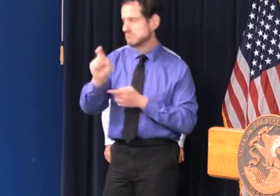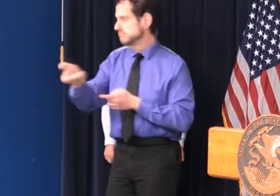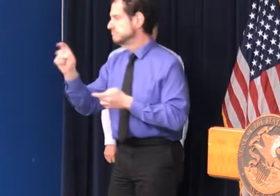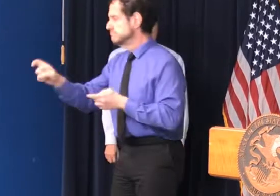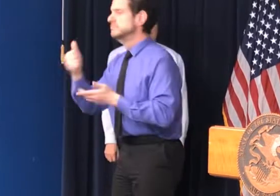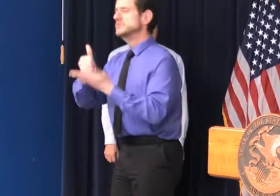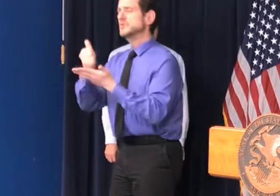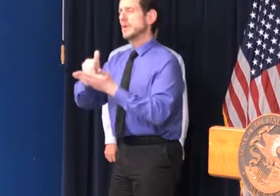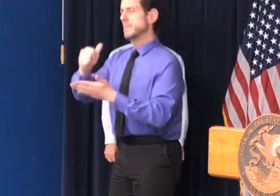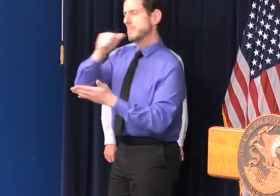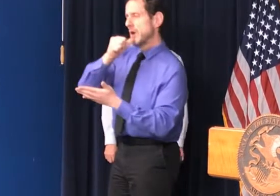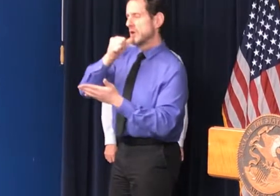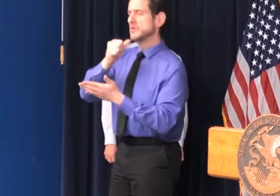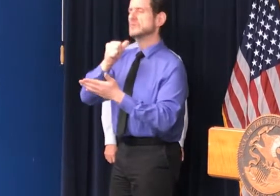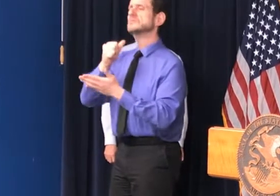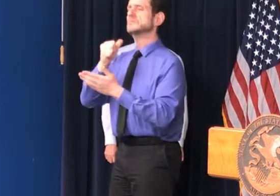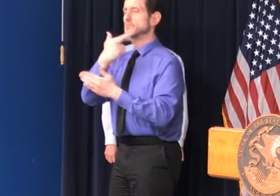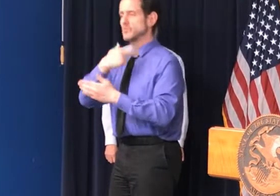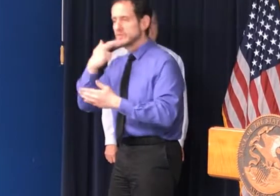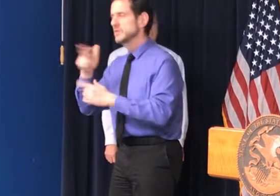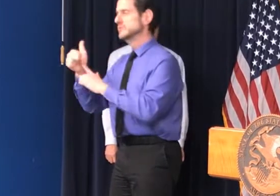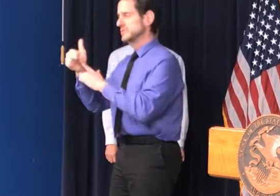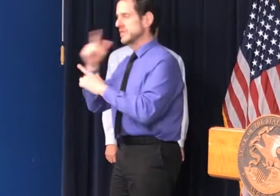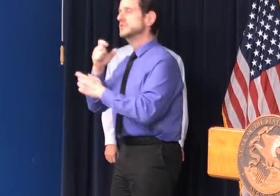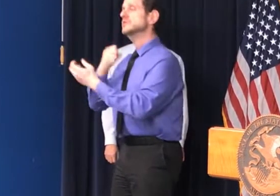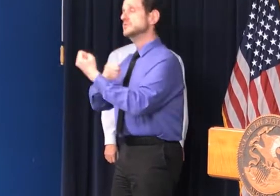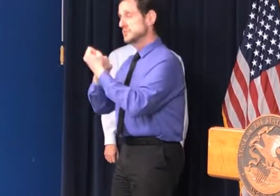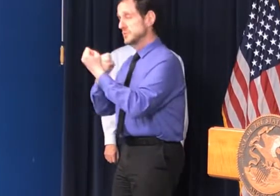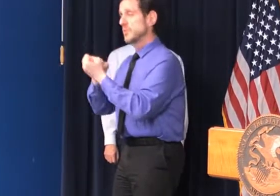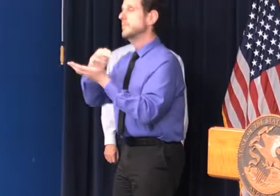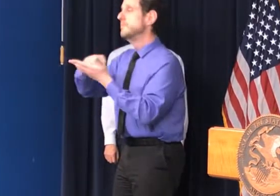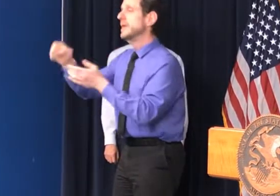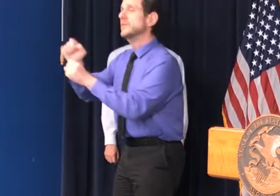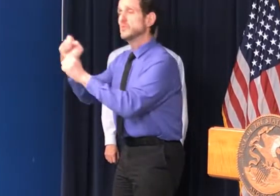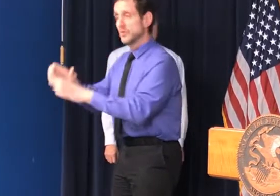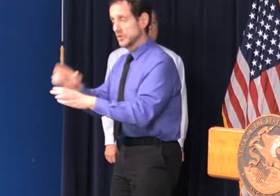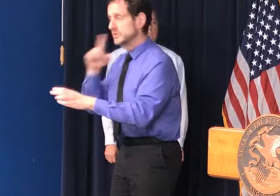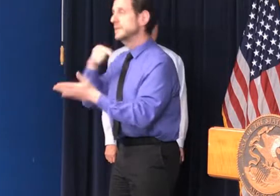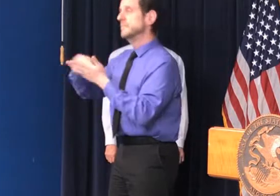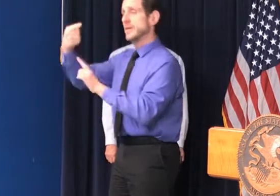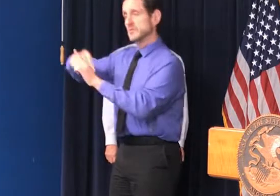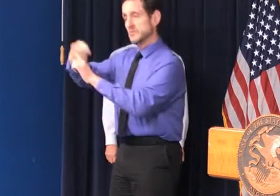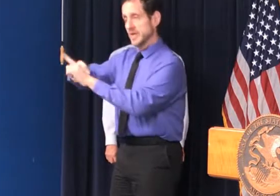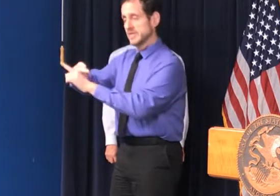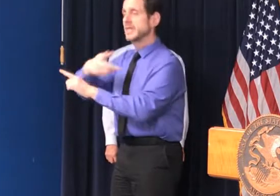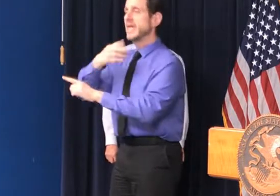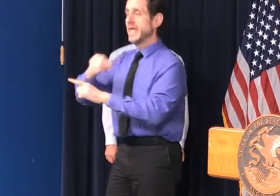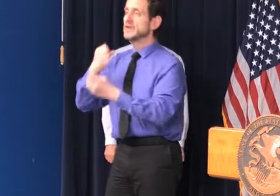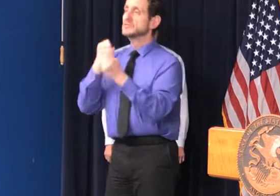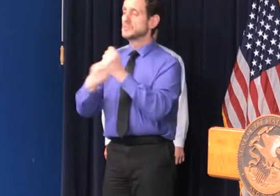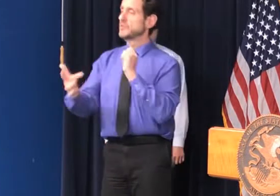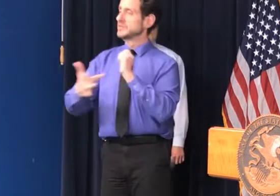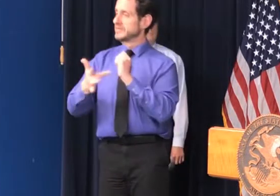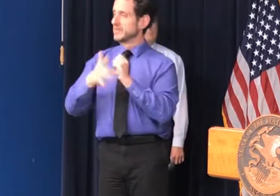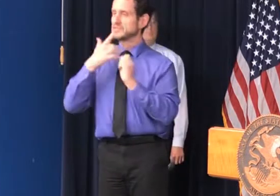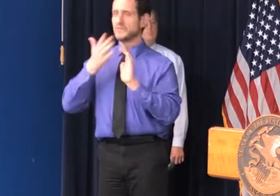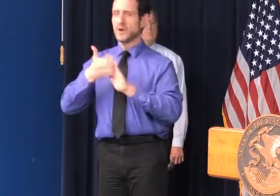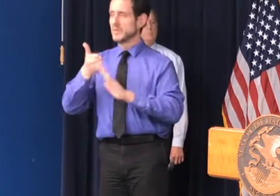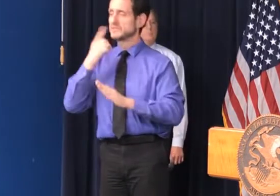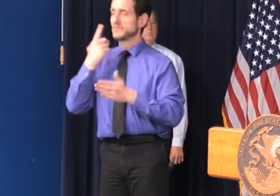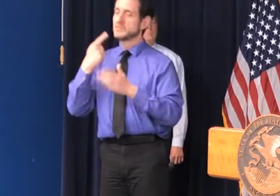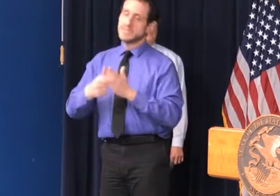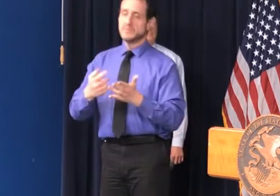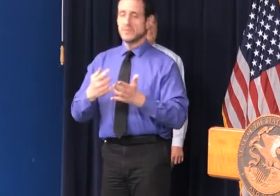restaurants support their payroll and rent, as well as job training and technology for operations like pickup